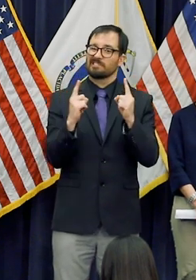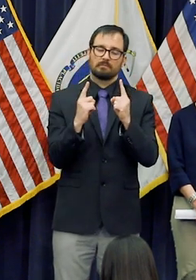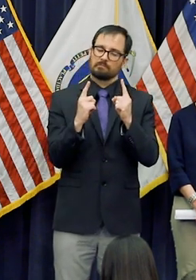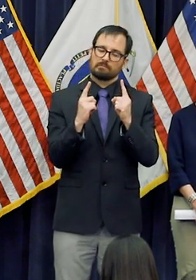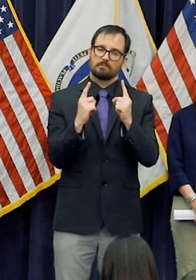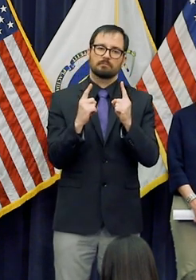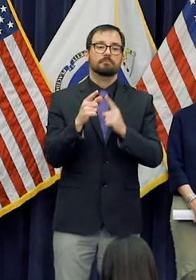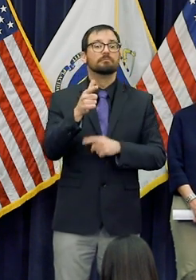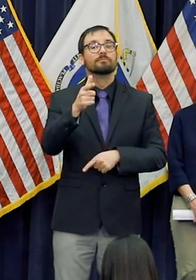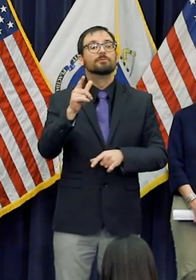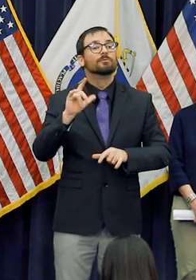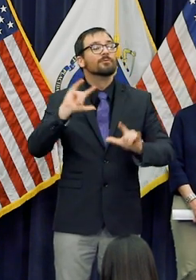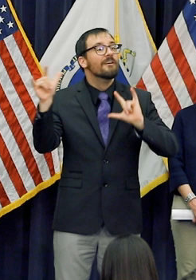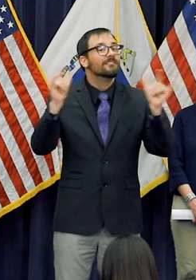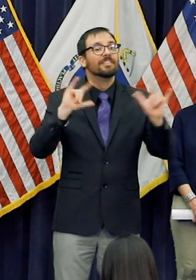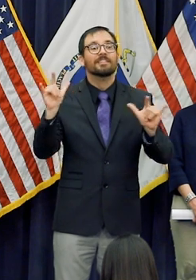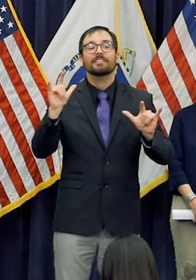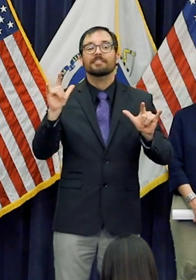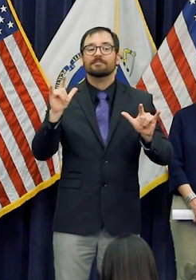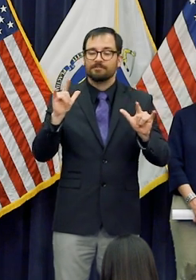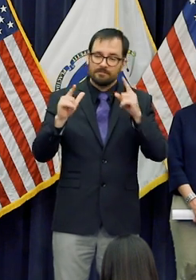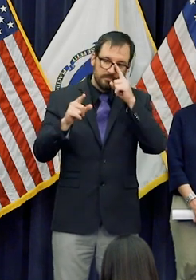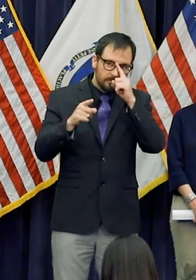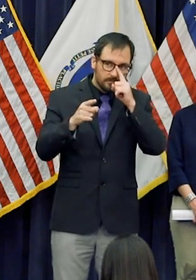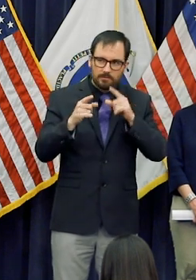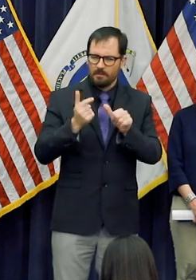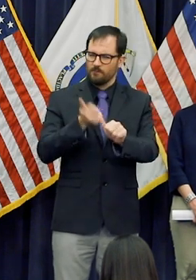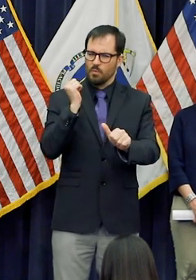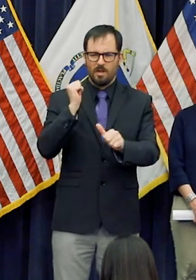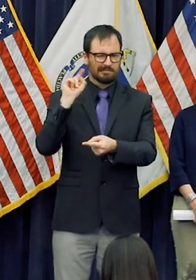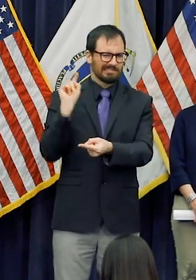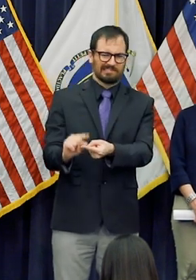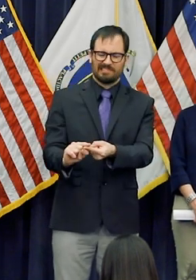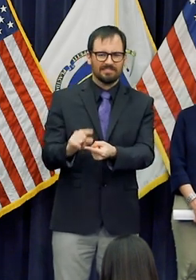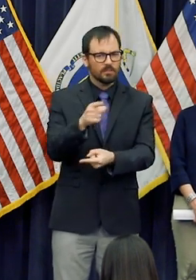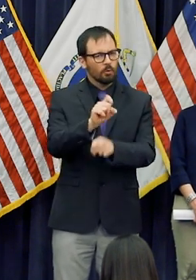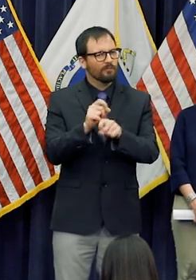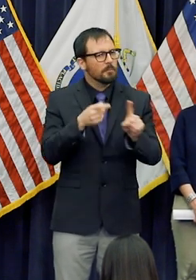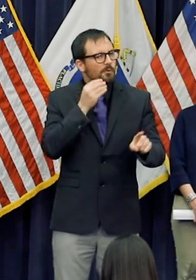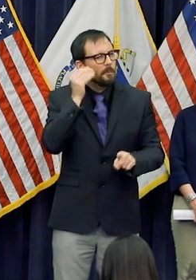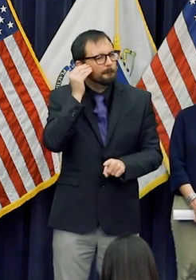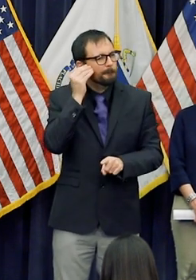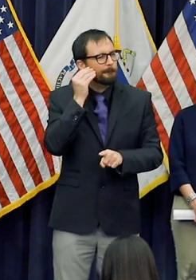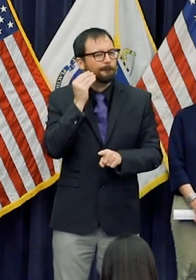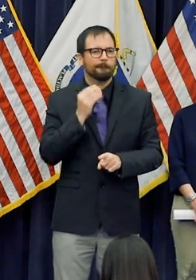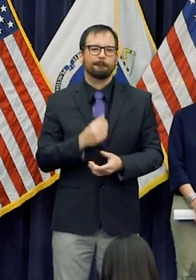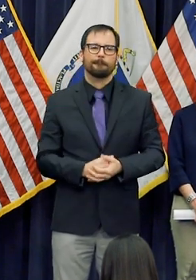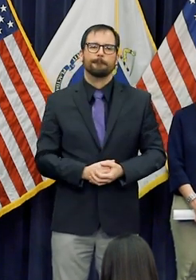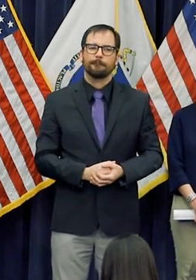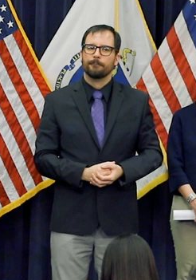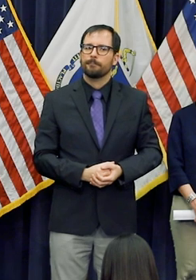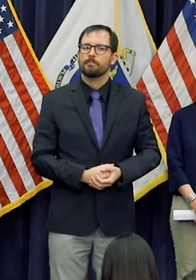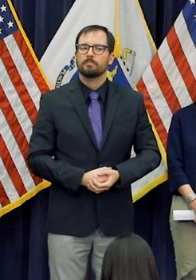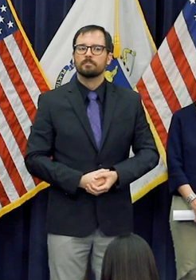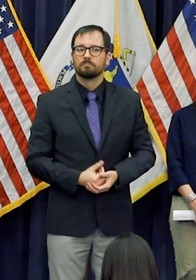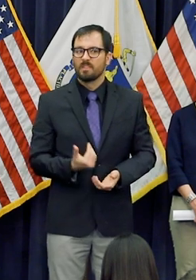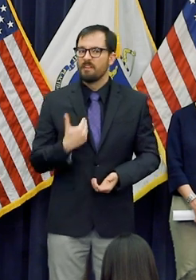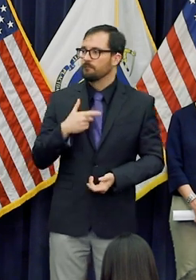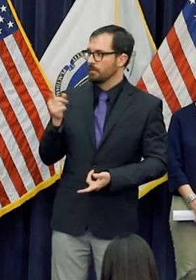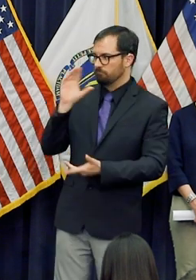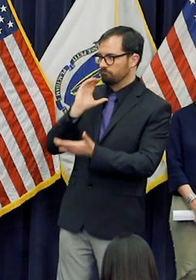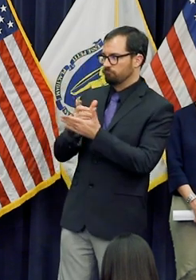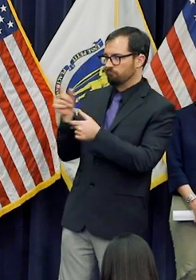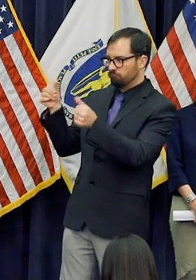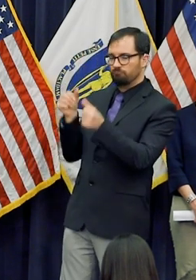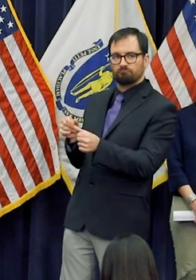You'll see that we have a graphic here today that displays some of these concepts and has reminders about what social distancing is. And we